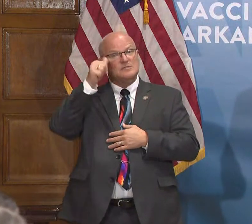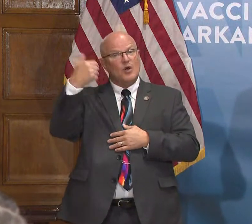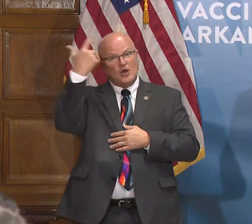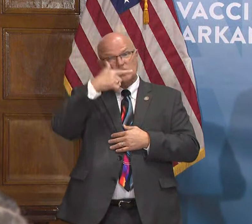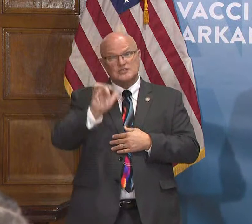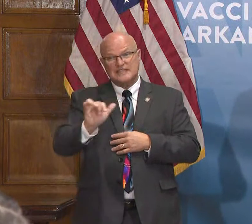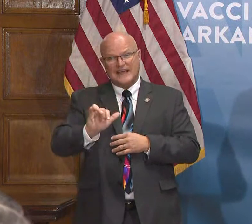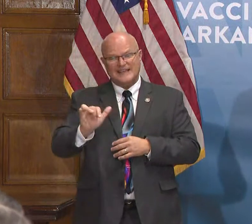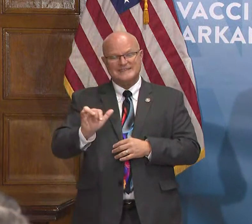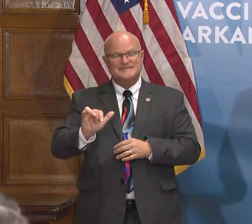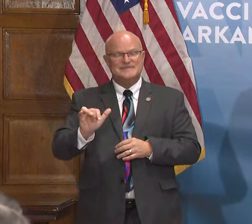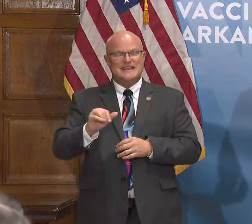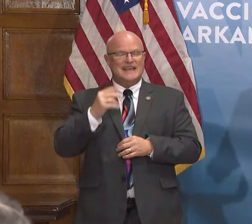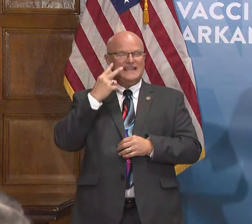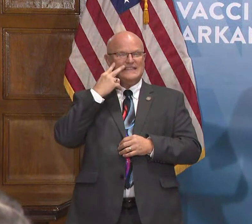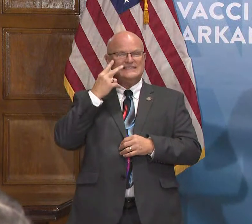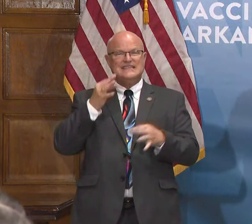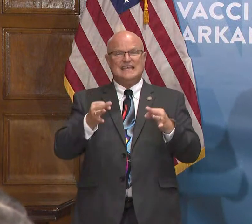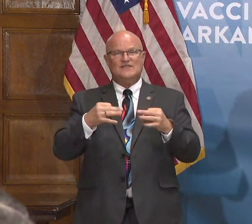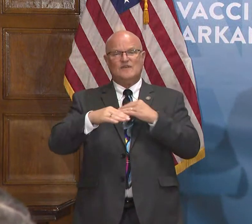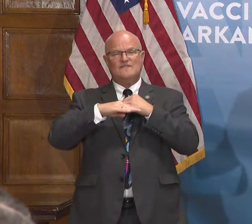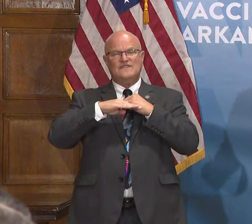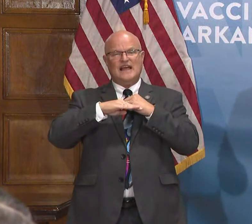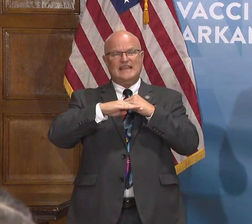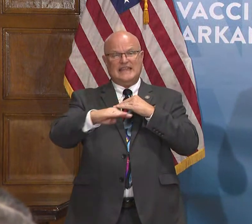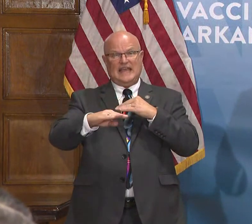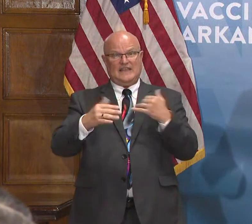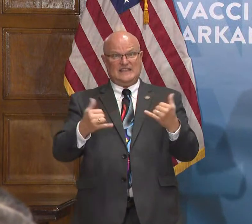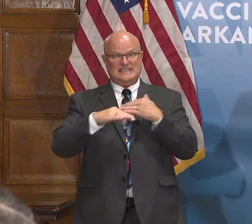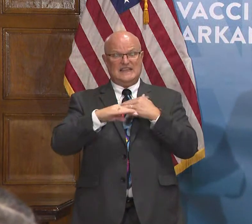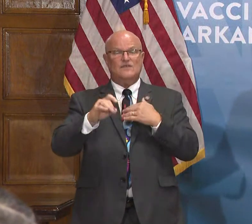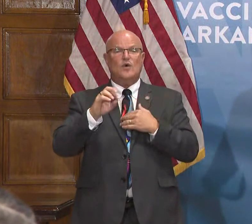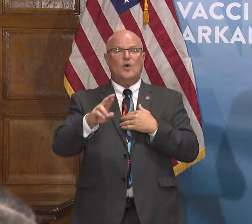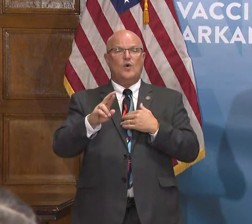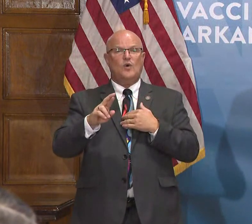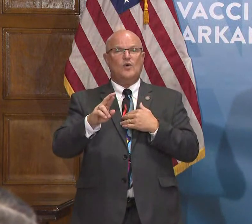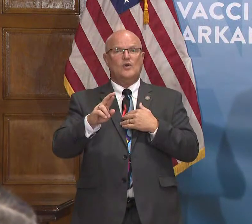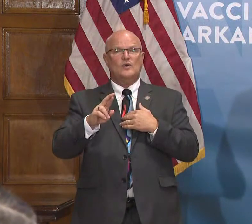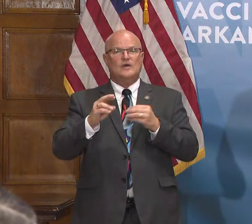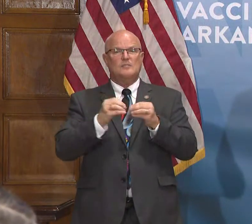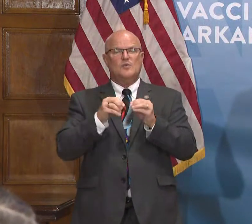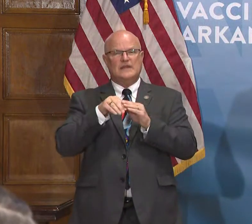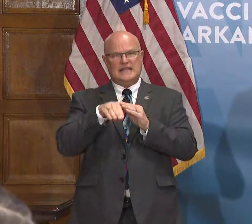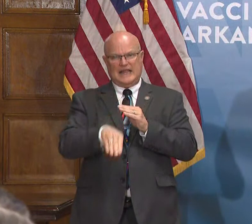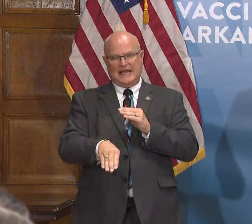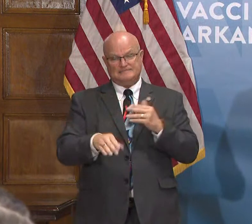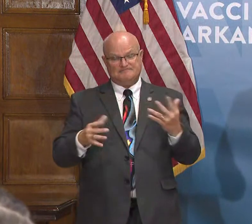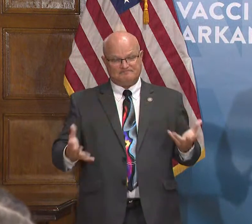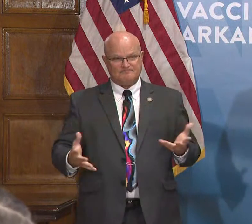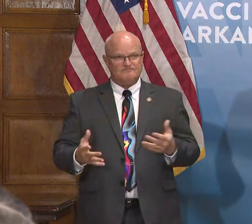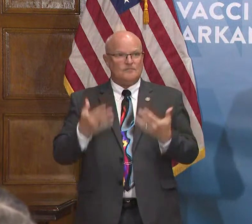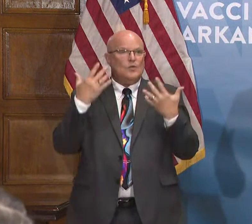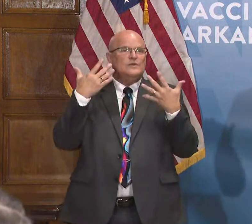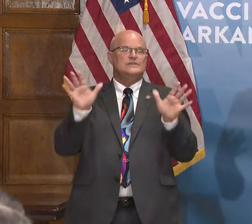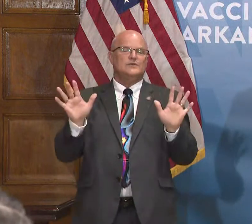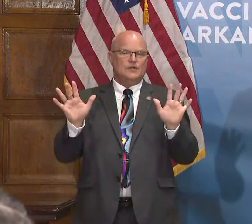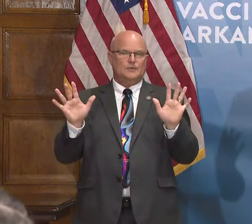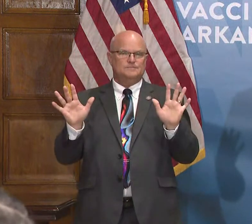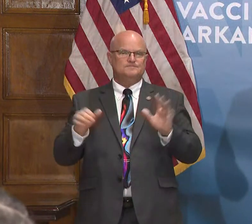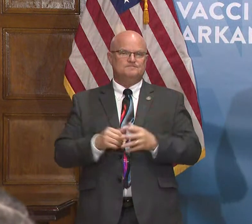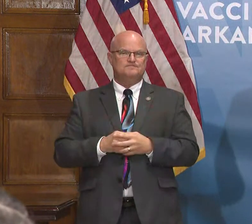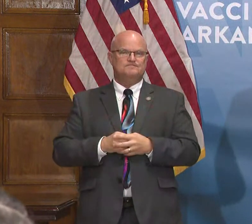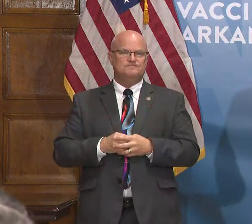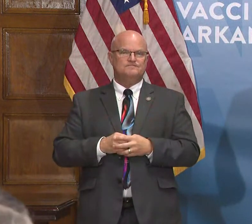looks like, and to see whether we're flattening out at this level or whether it's going to be a further decline. We just don't know.